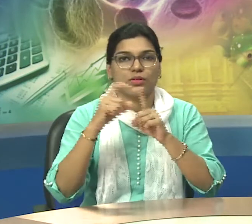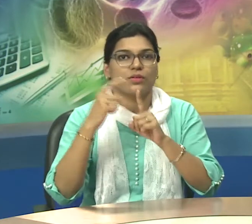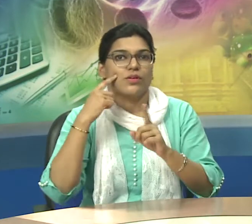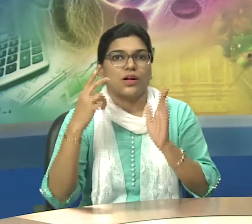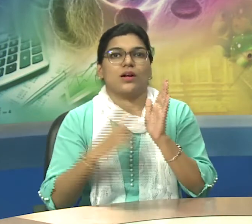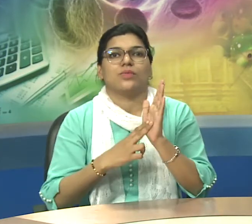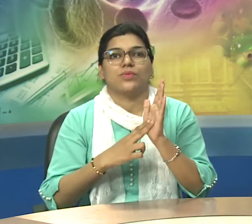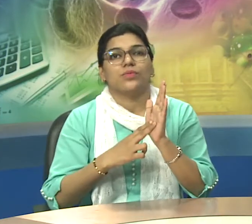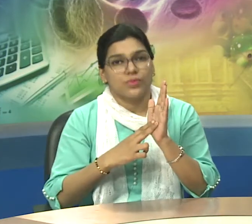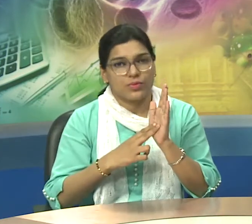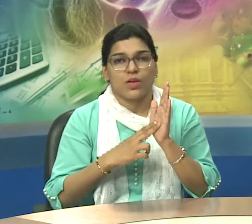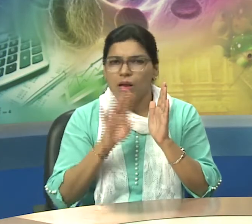name,